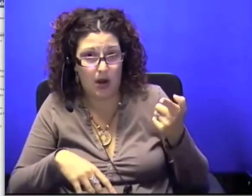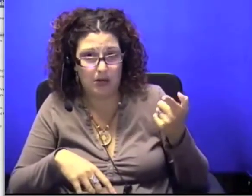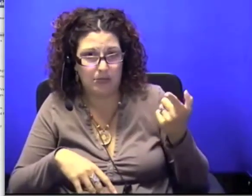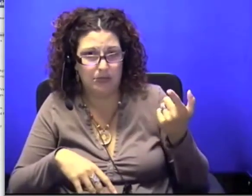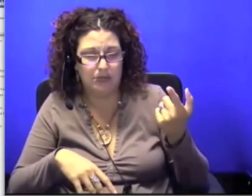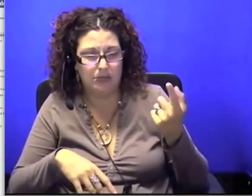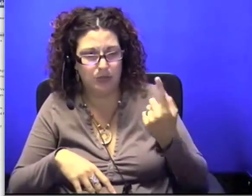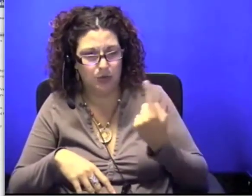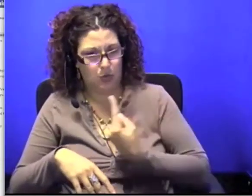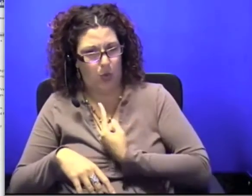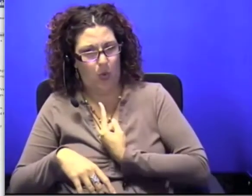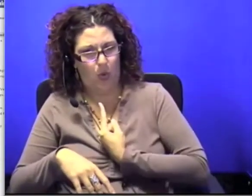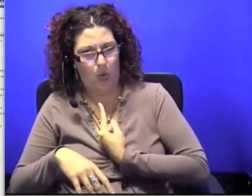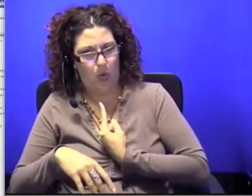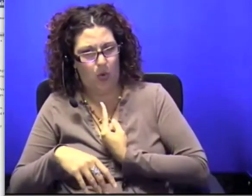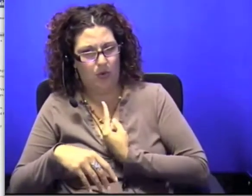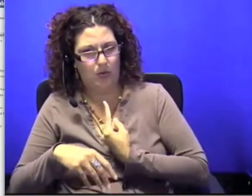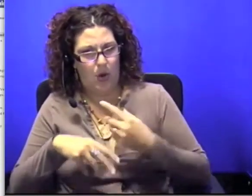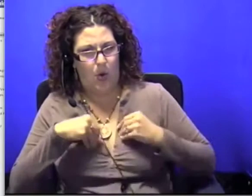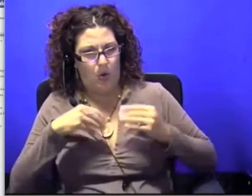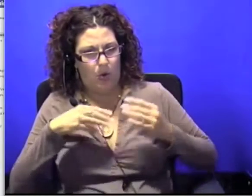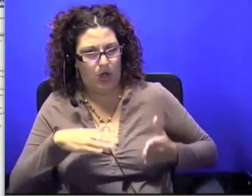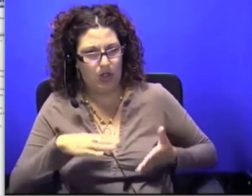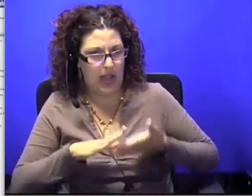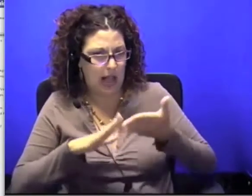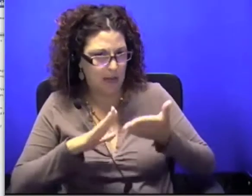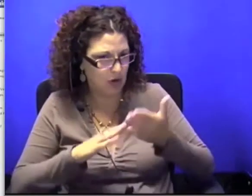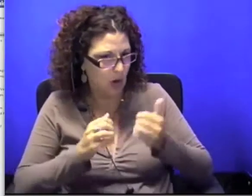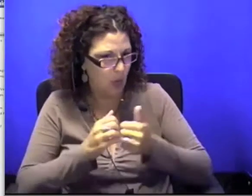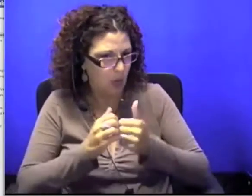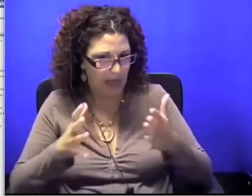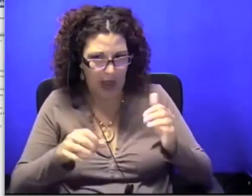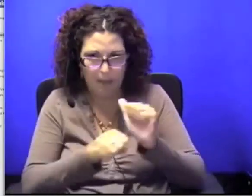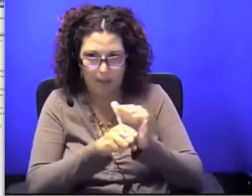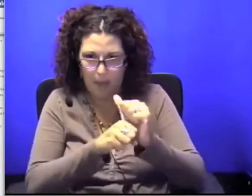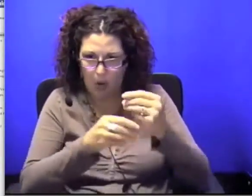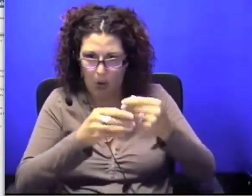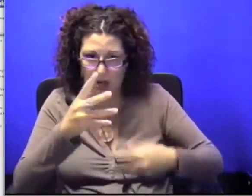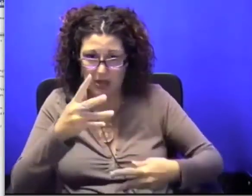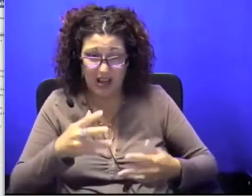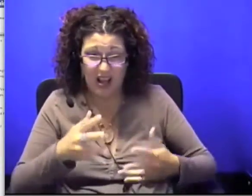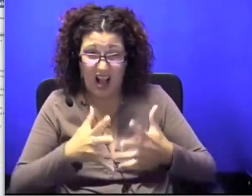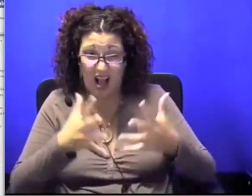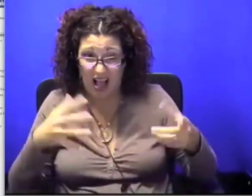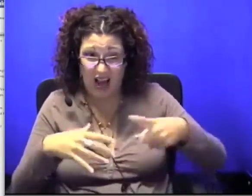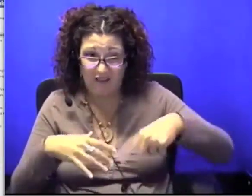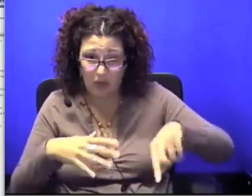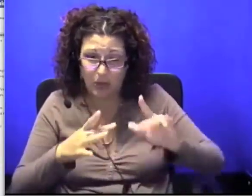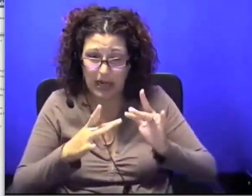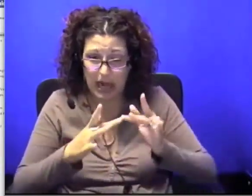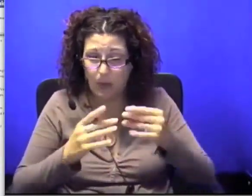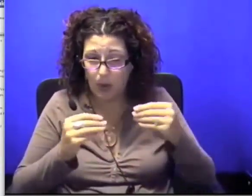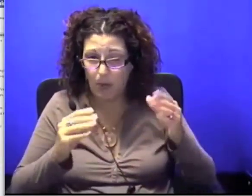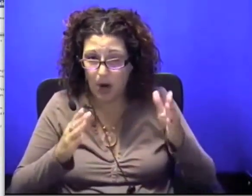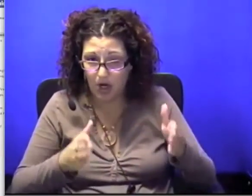of them are solopreneurs. They're people who operate their business without any employees. A lot of those, believe it or not, are network